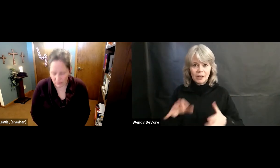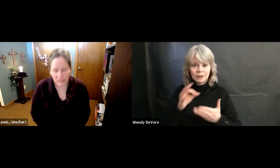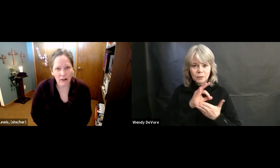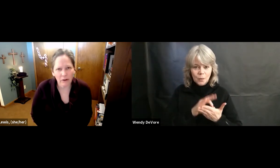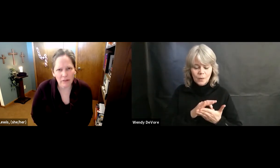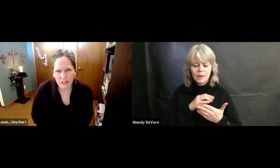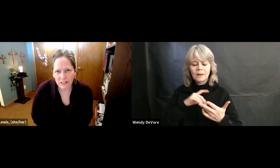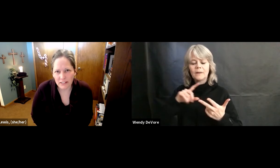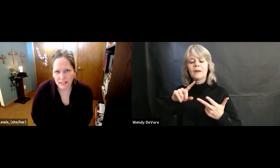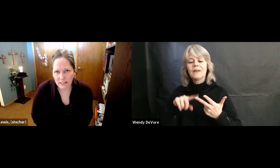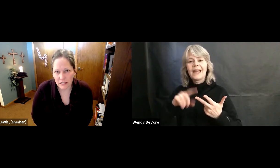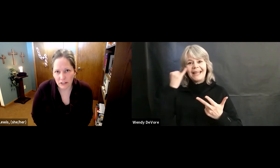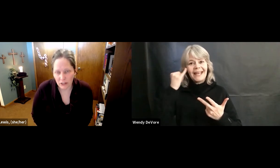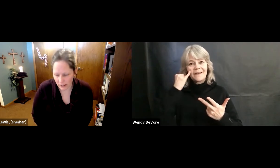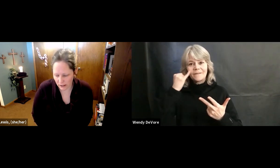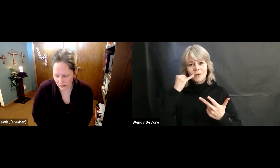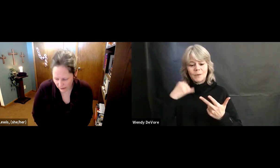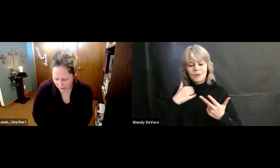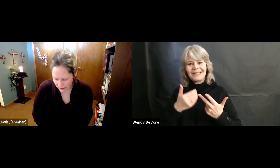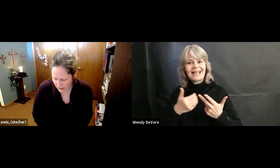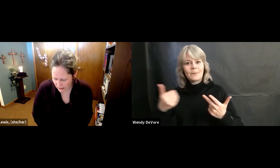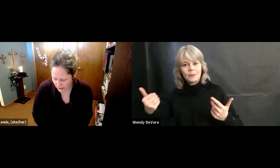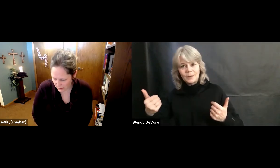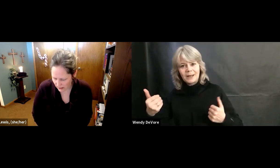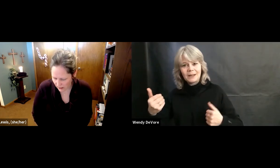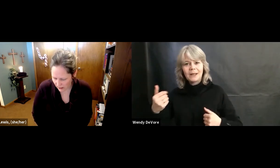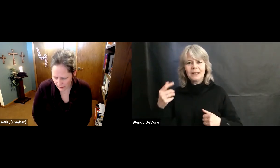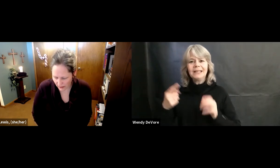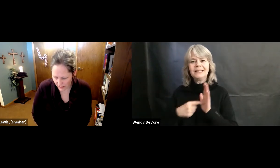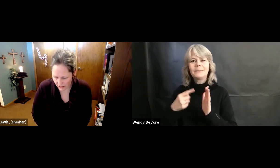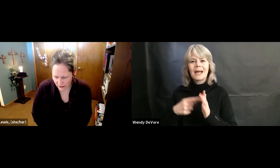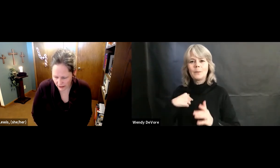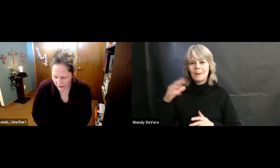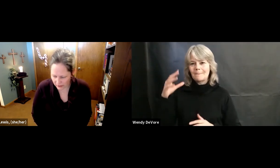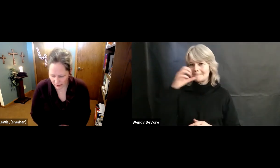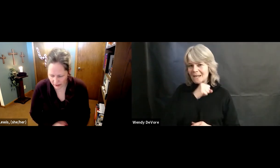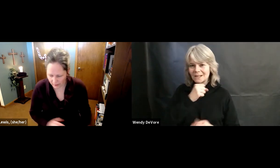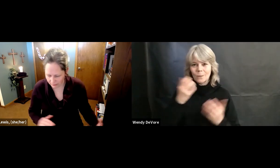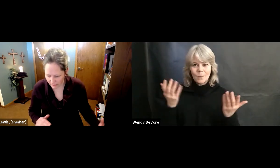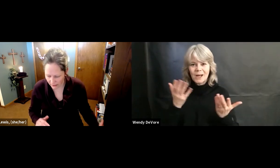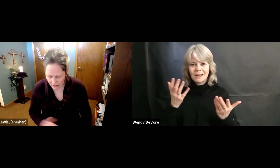we miss out that Jesus is teaching the Pharisees and the